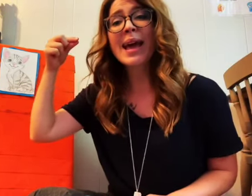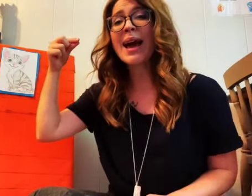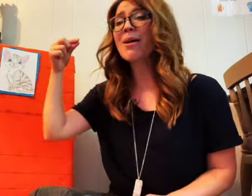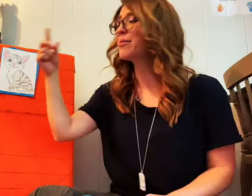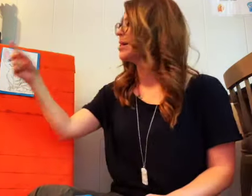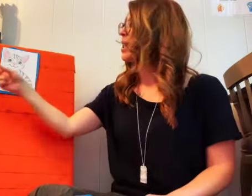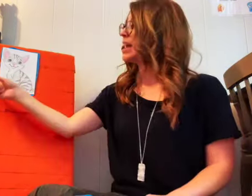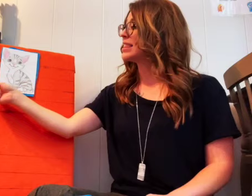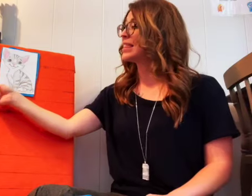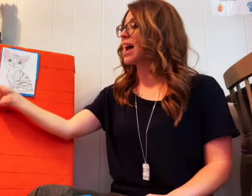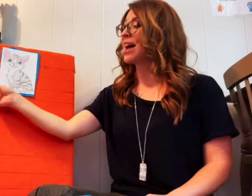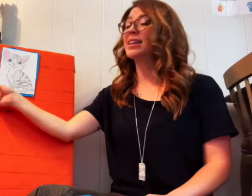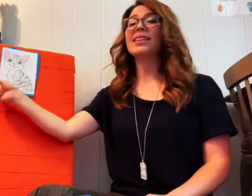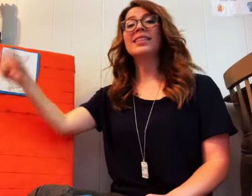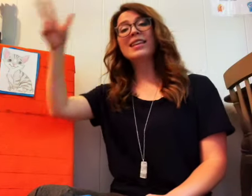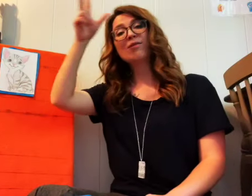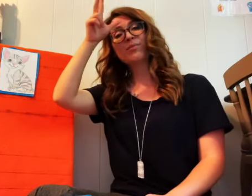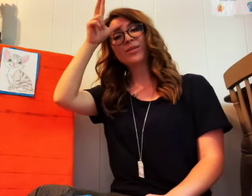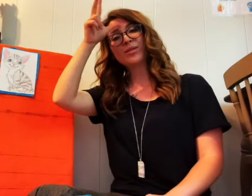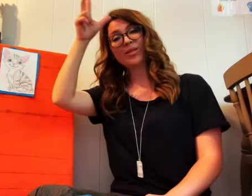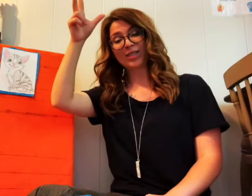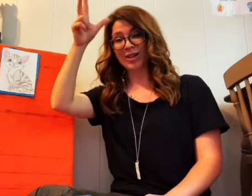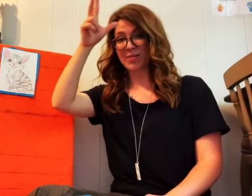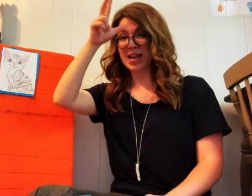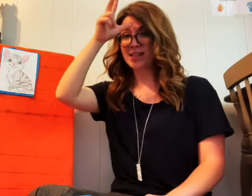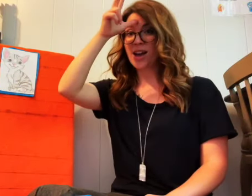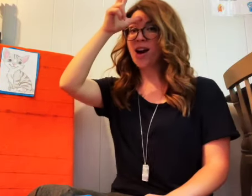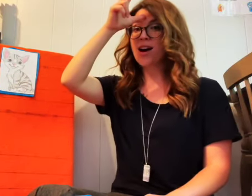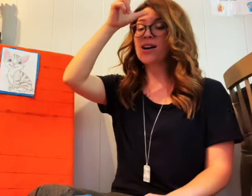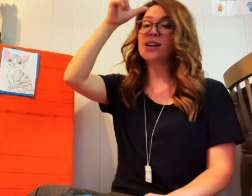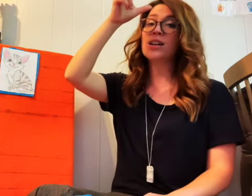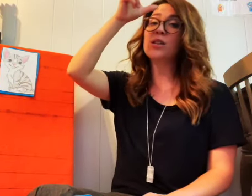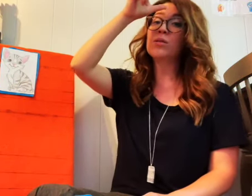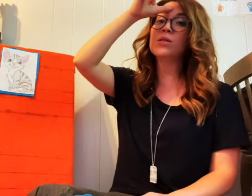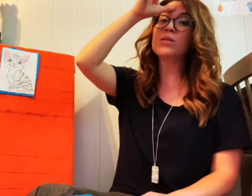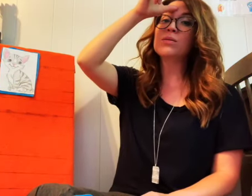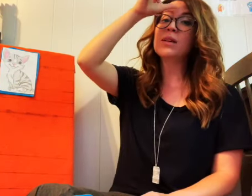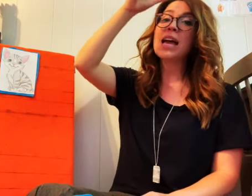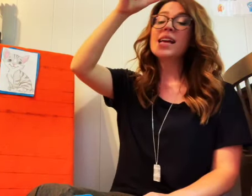meow. That little rooster went cock-a-doodle-doo.